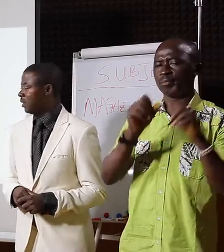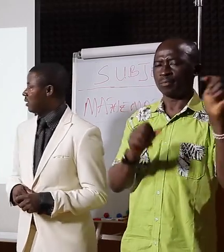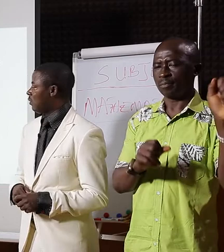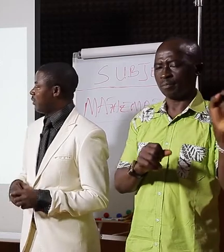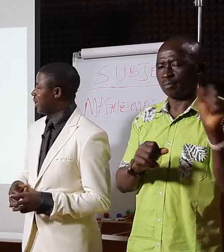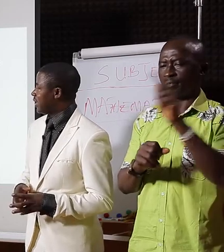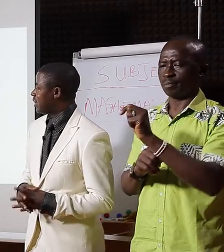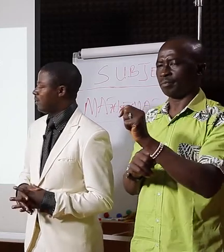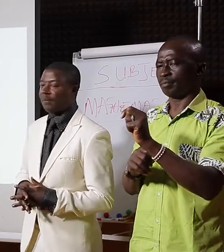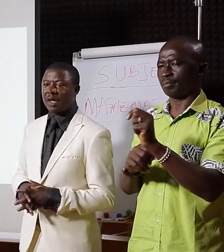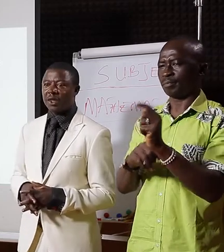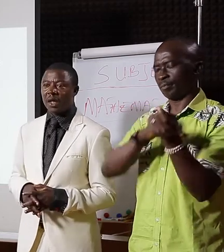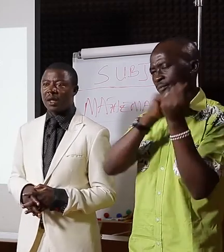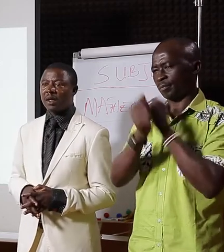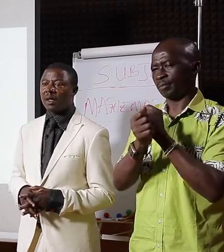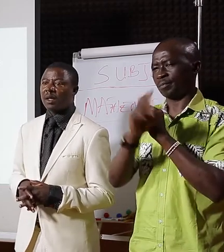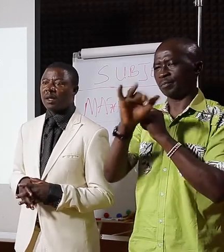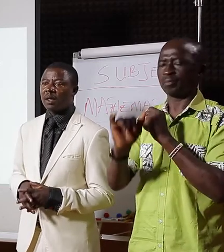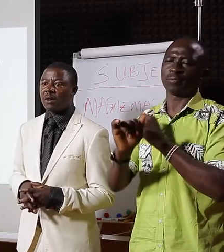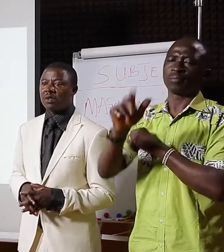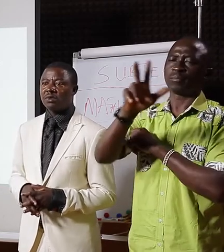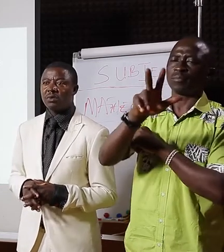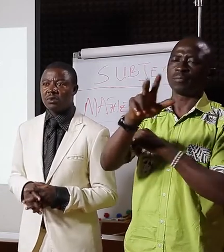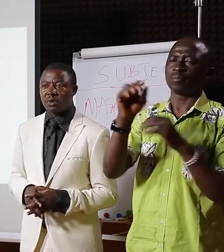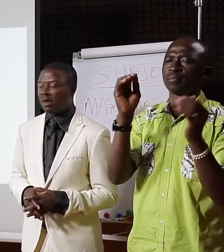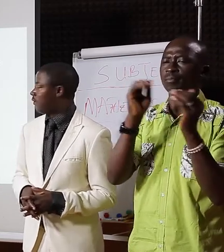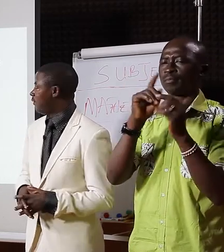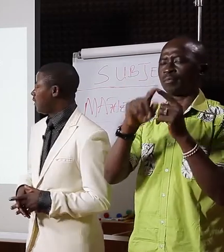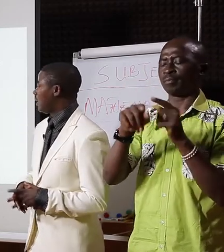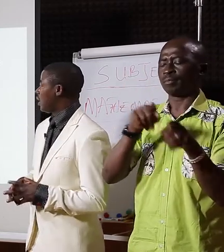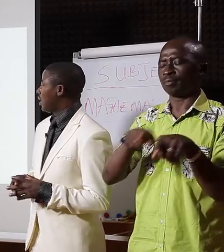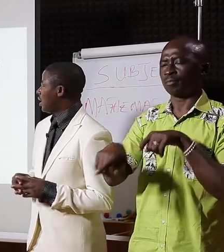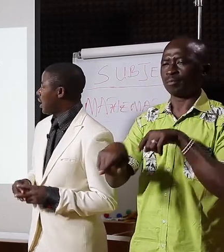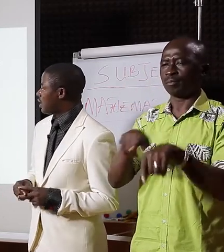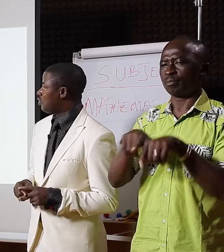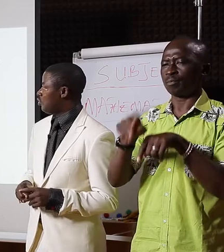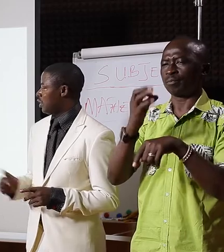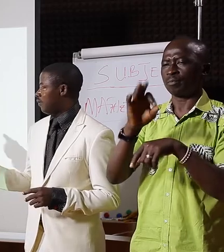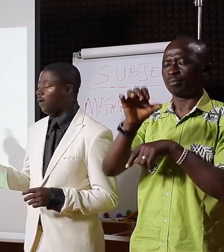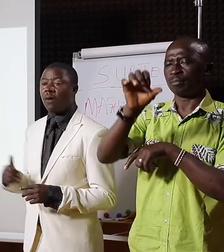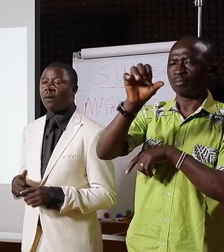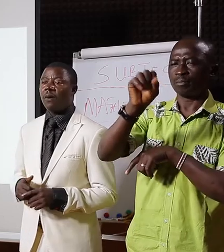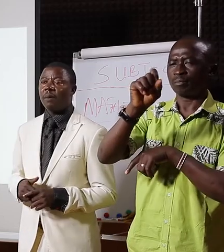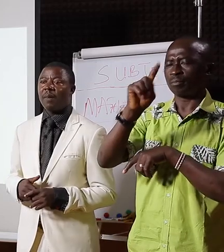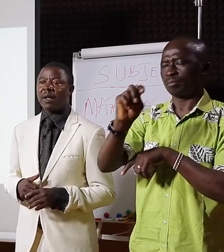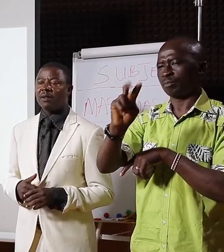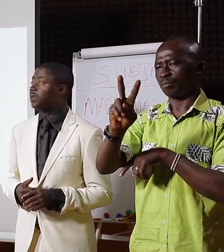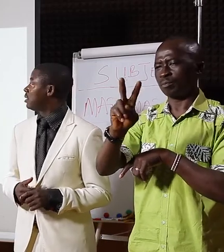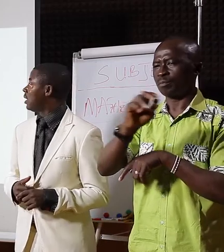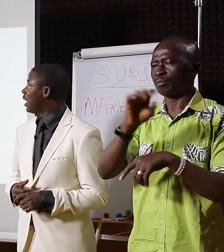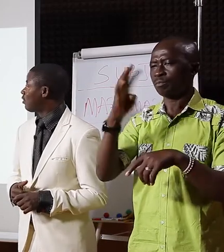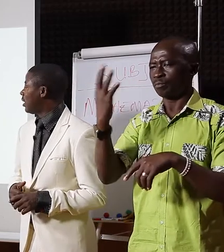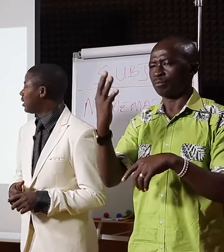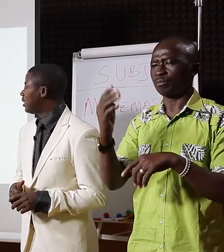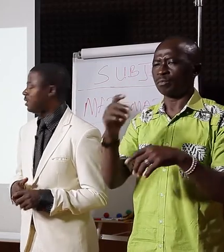ST, we replace by 3 equals to root of S2 is 4